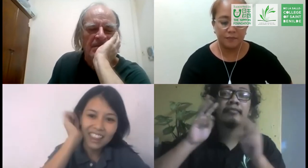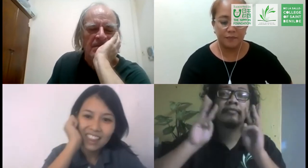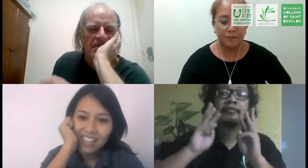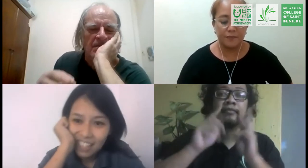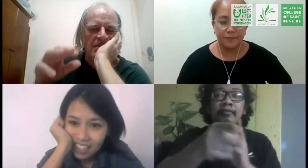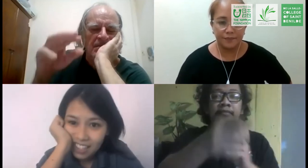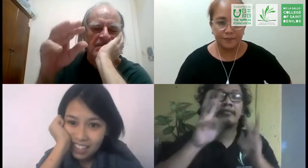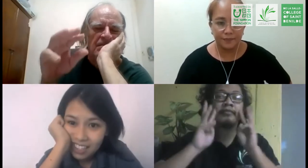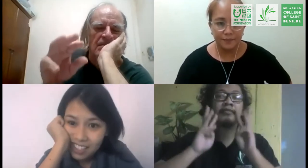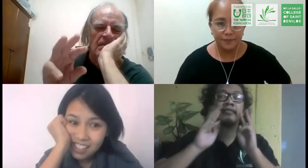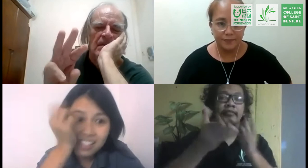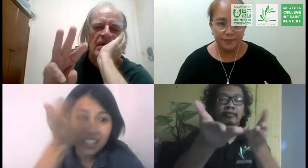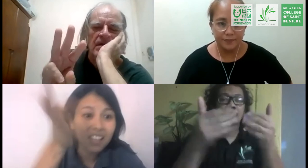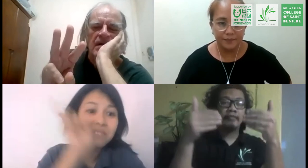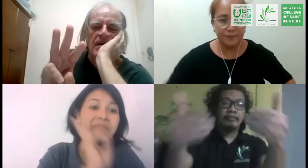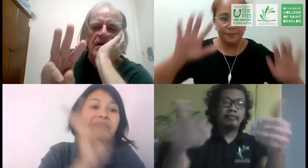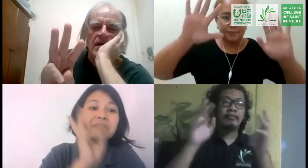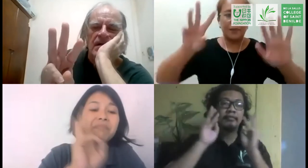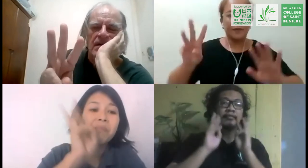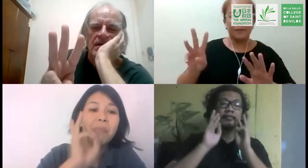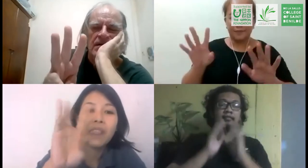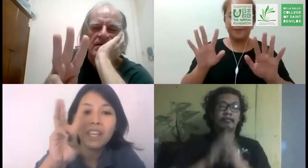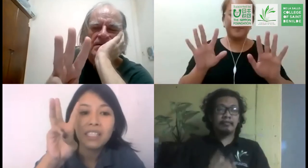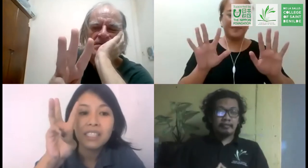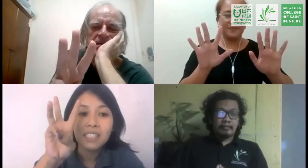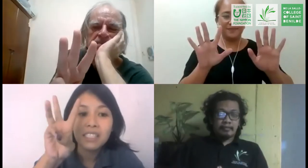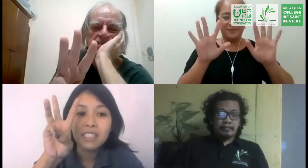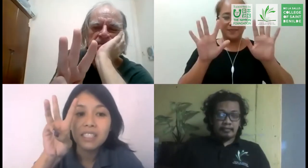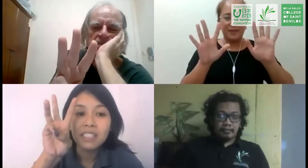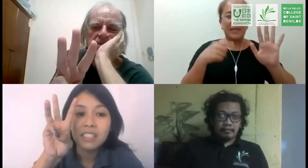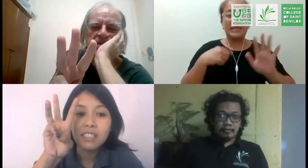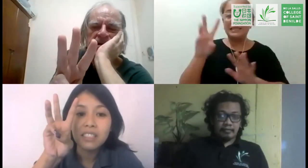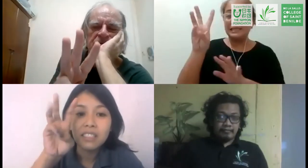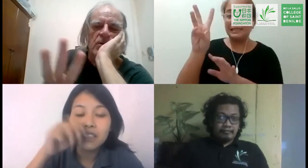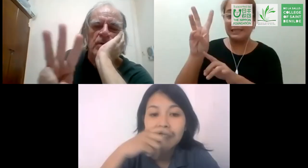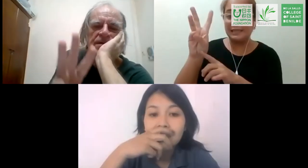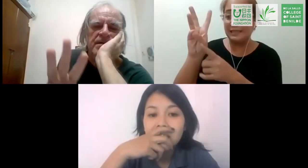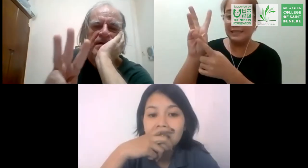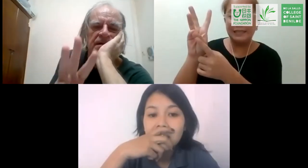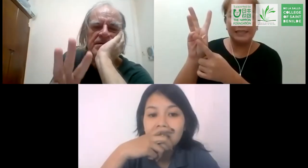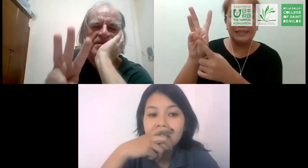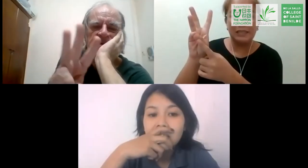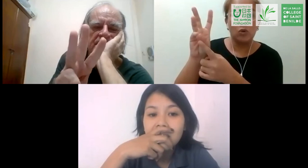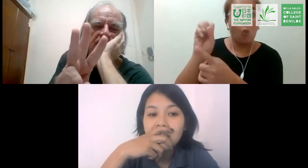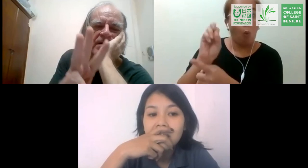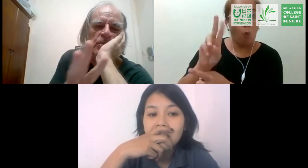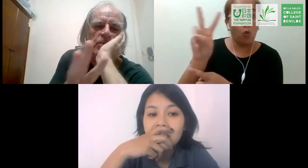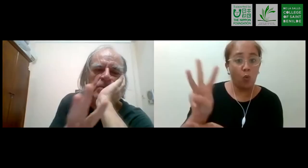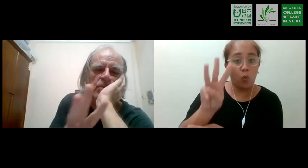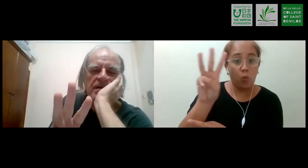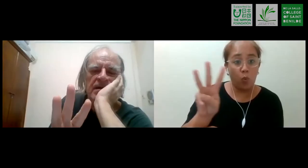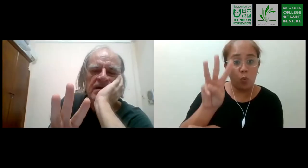Sorry, maybe Dr. Woody can do the yeah, explanation. uh, Sorry. 6 or Wednesday, 6 and